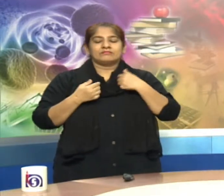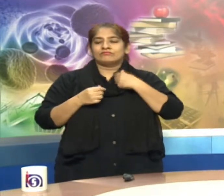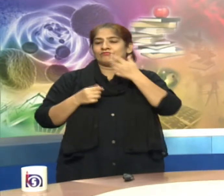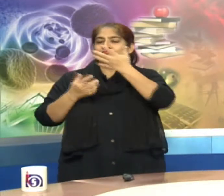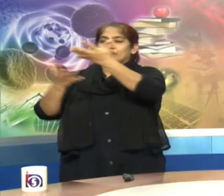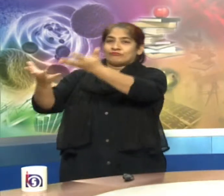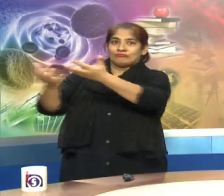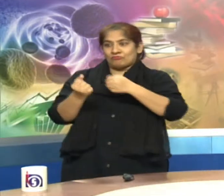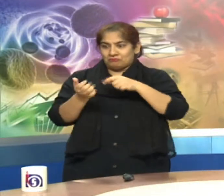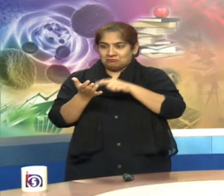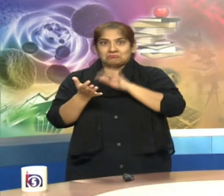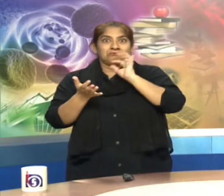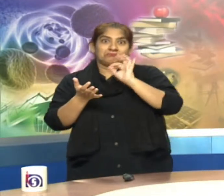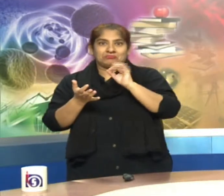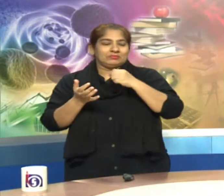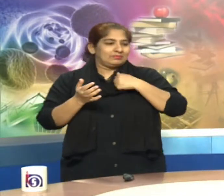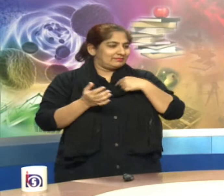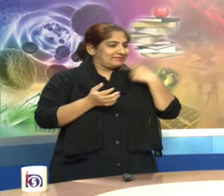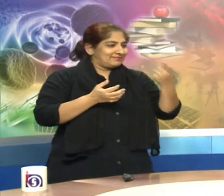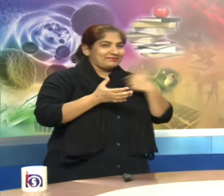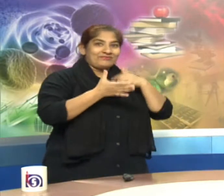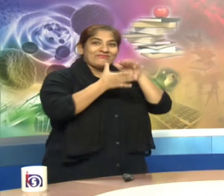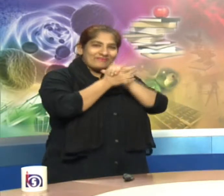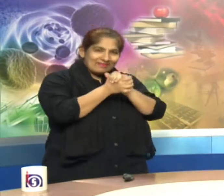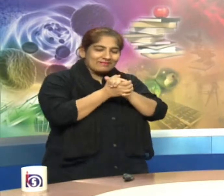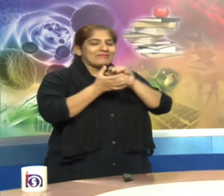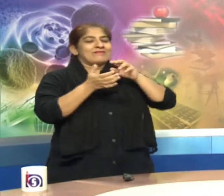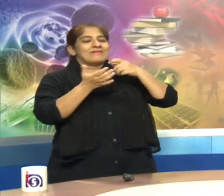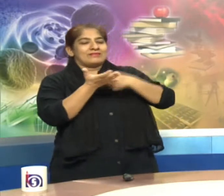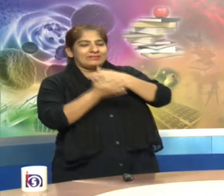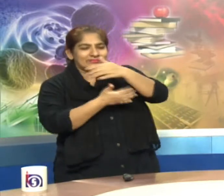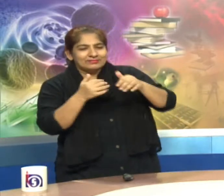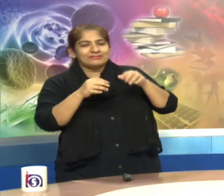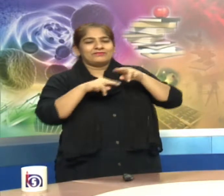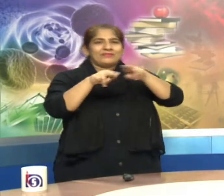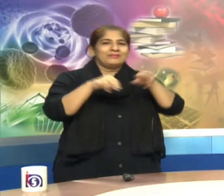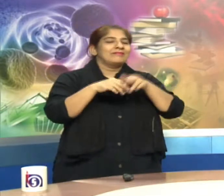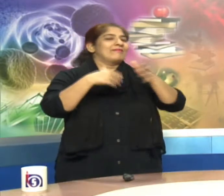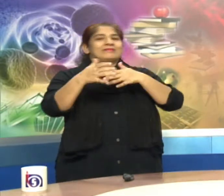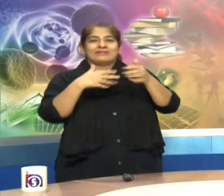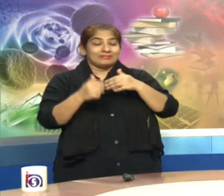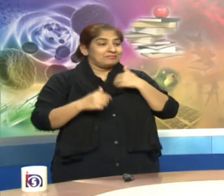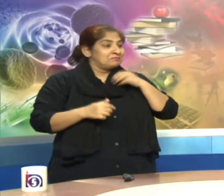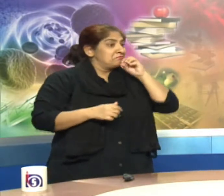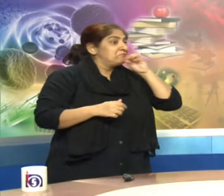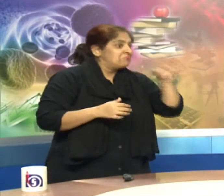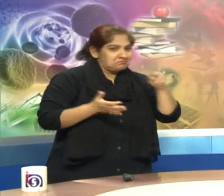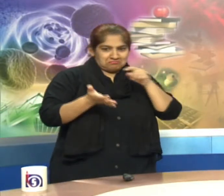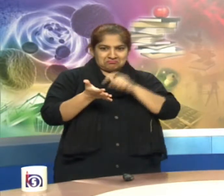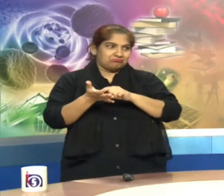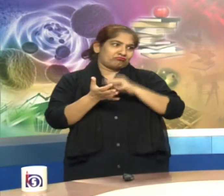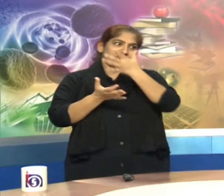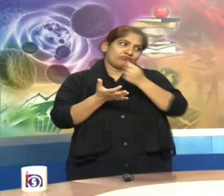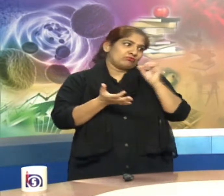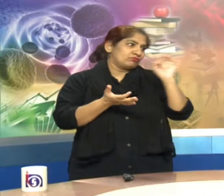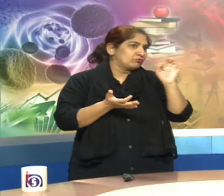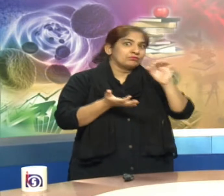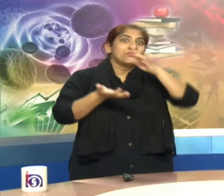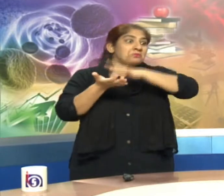Suppose I am a person and I bought something and to my friends or known people